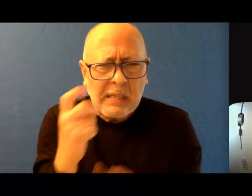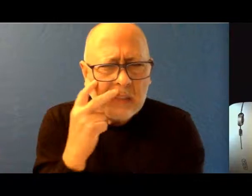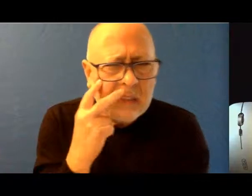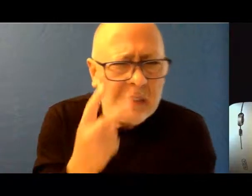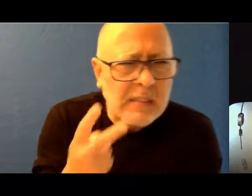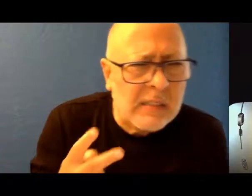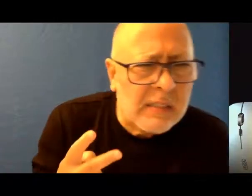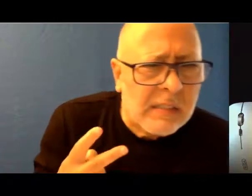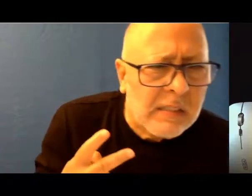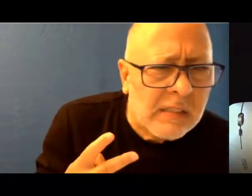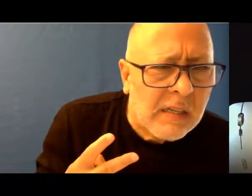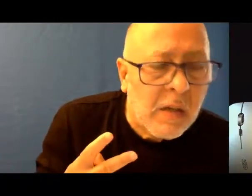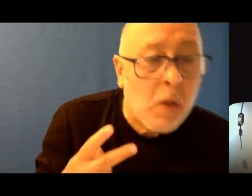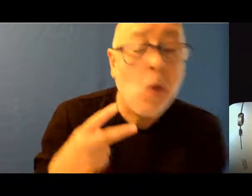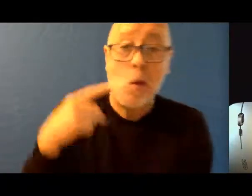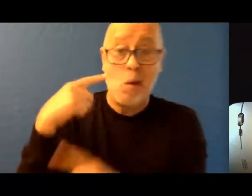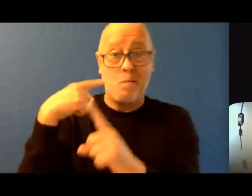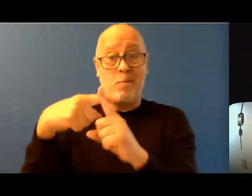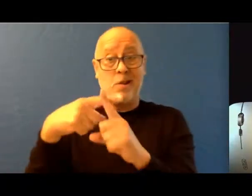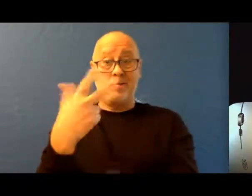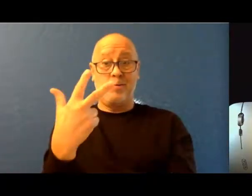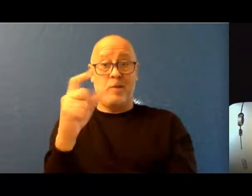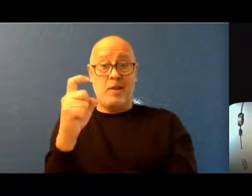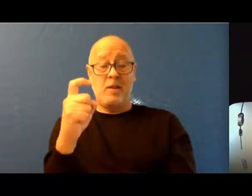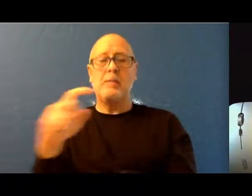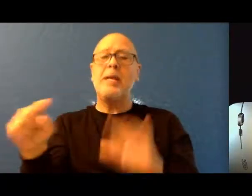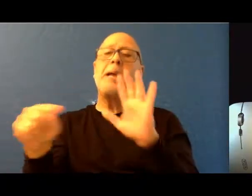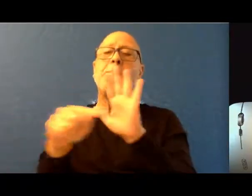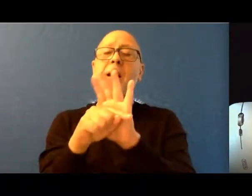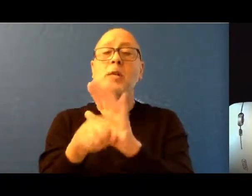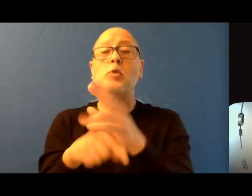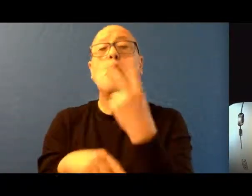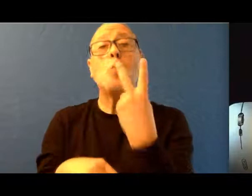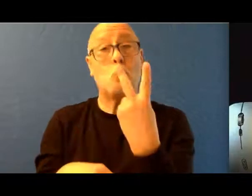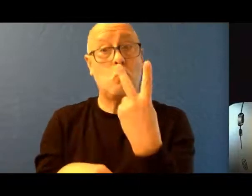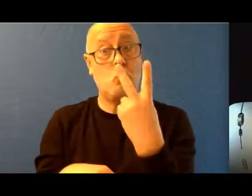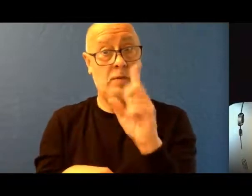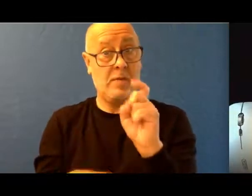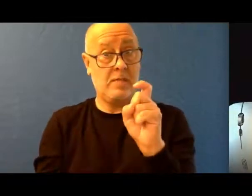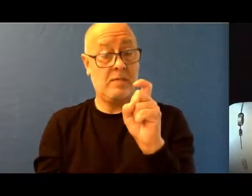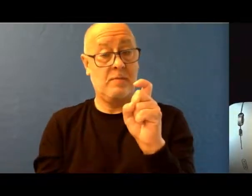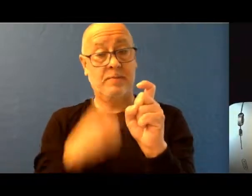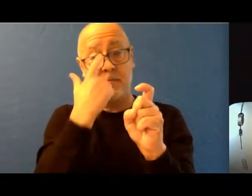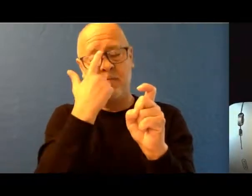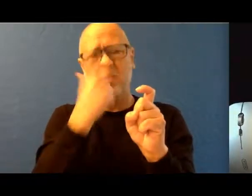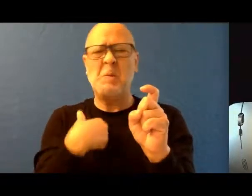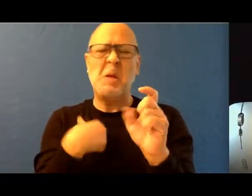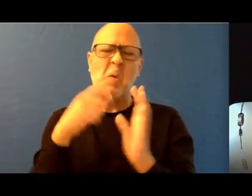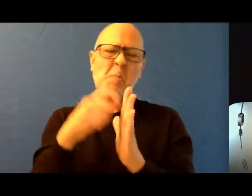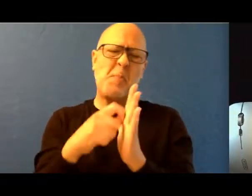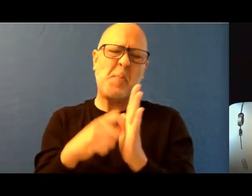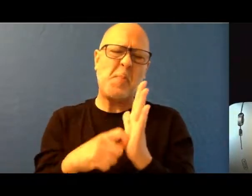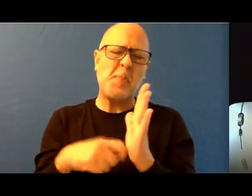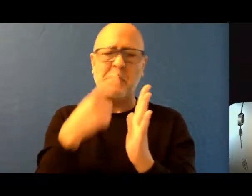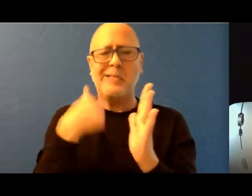a plus 3x and a minus 2x. So I'm just going to write them down here because